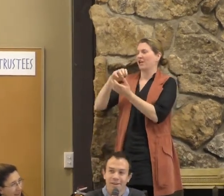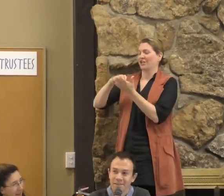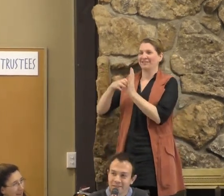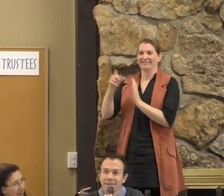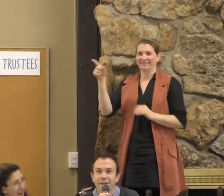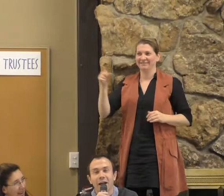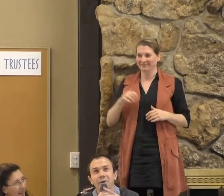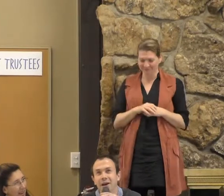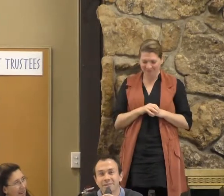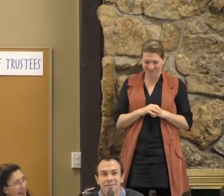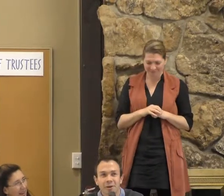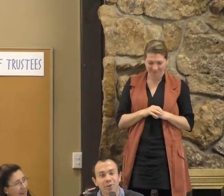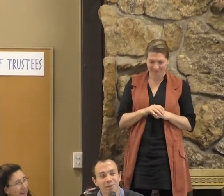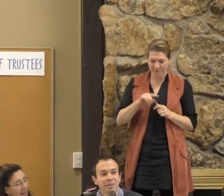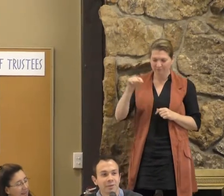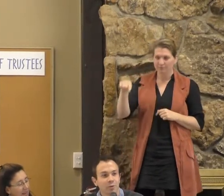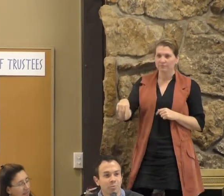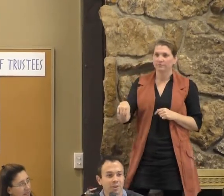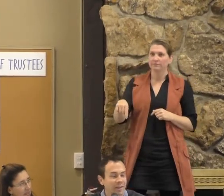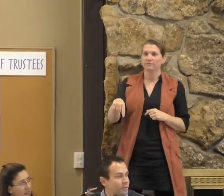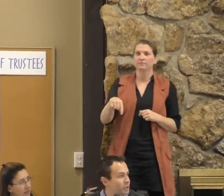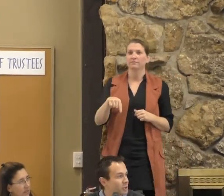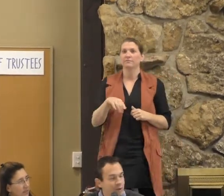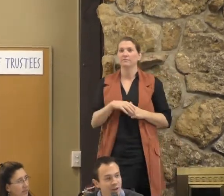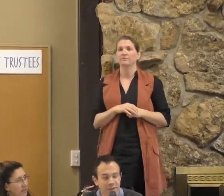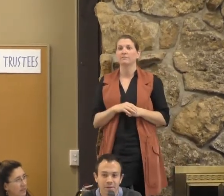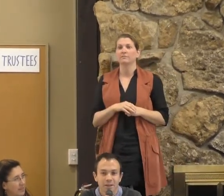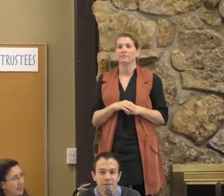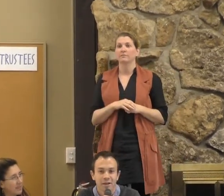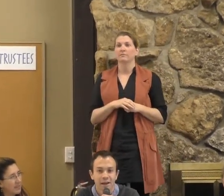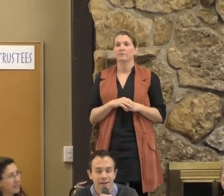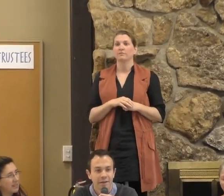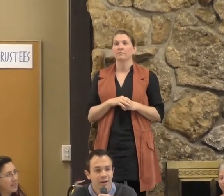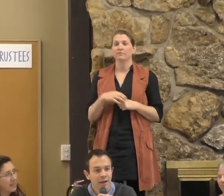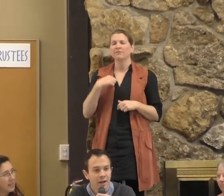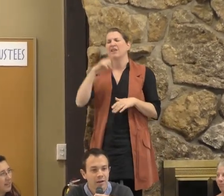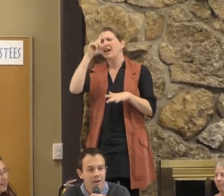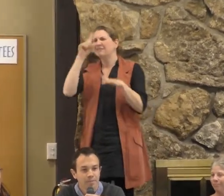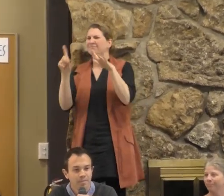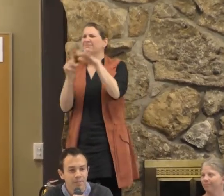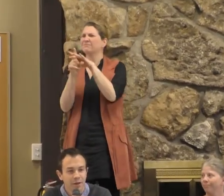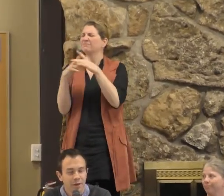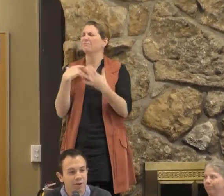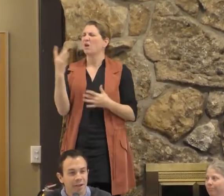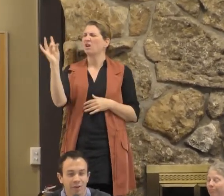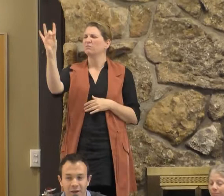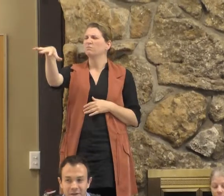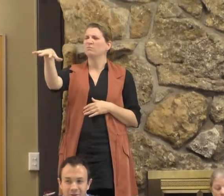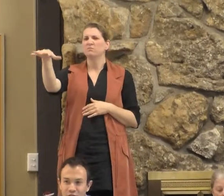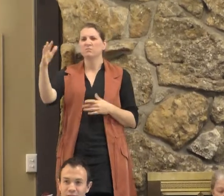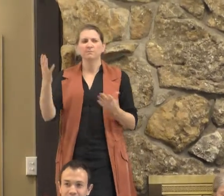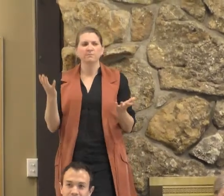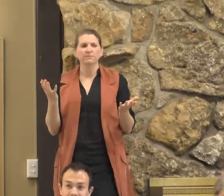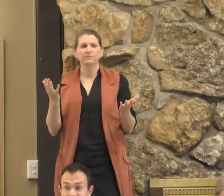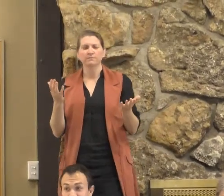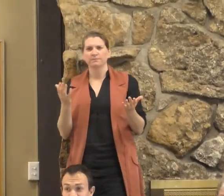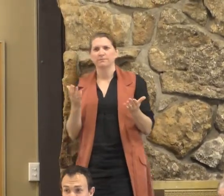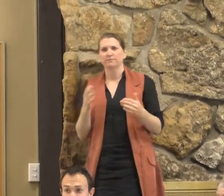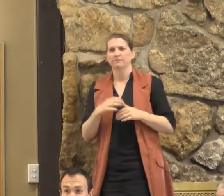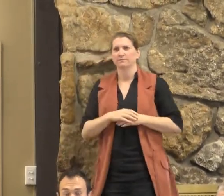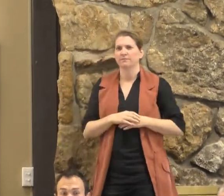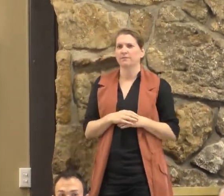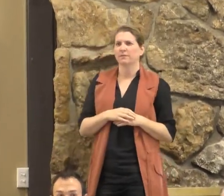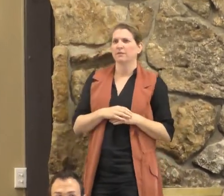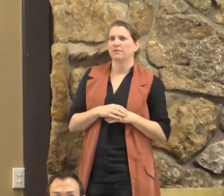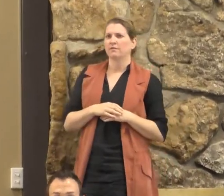So I think I was just thinking of one more thing while everyone was talking up here. And another thing I thought of is just the advantage